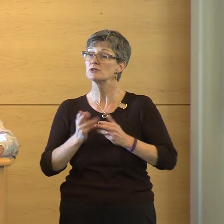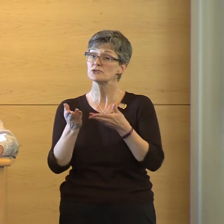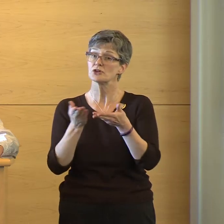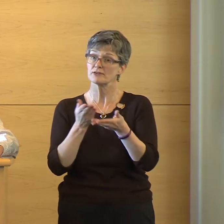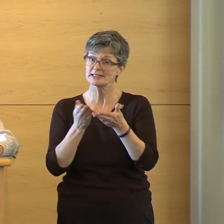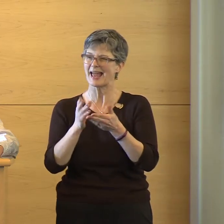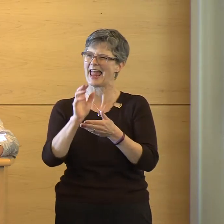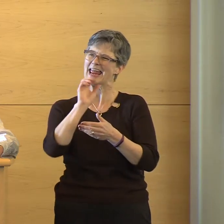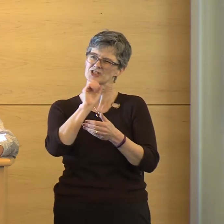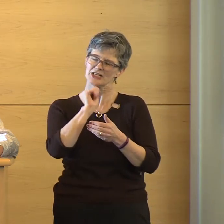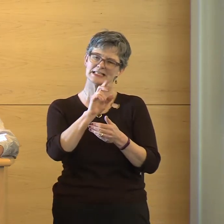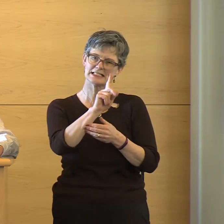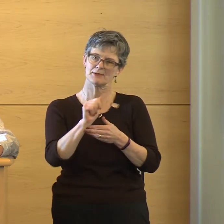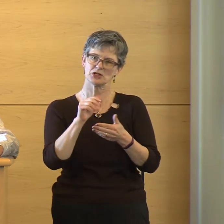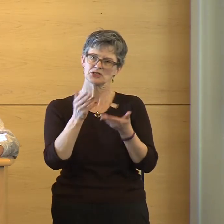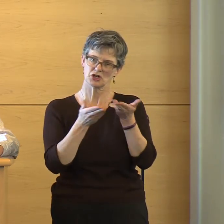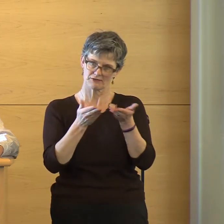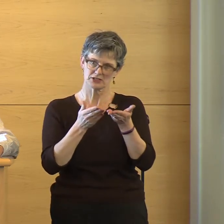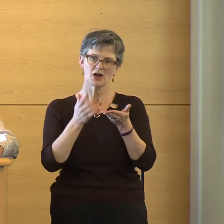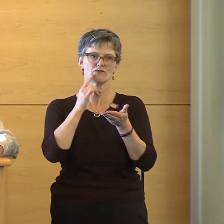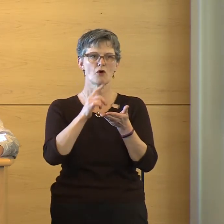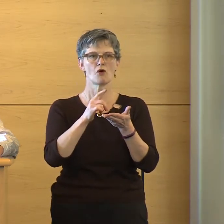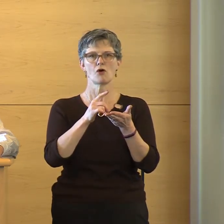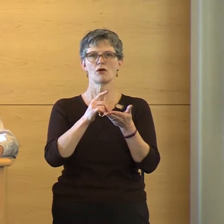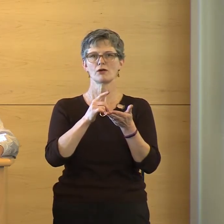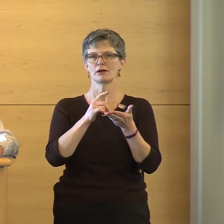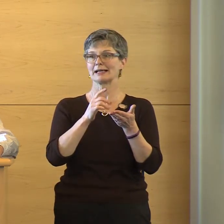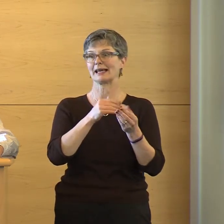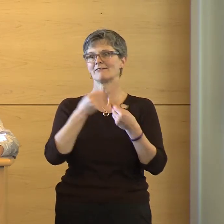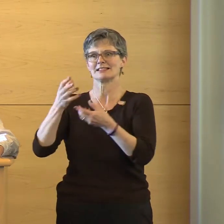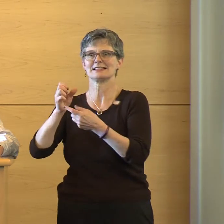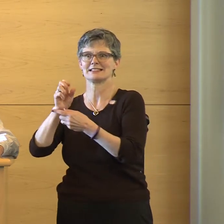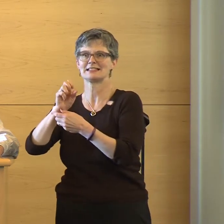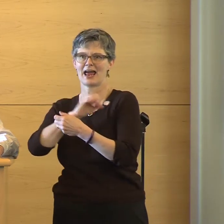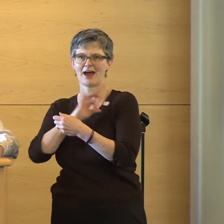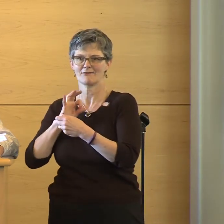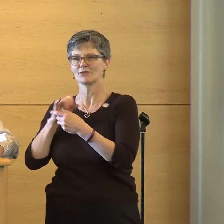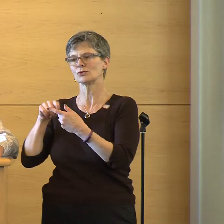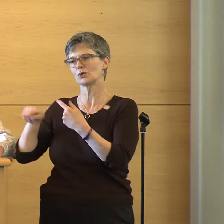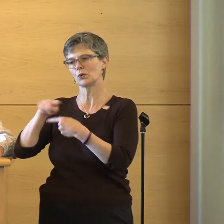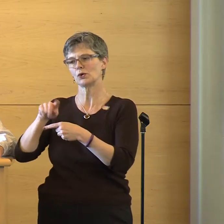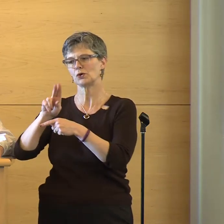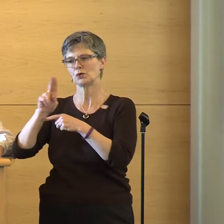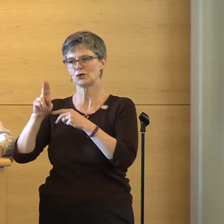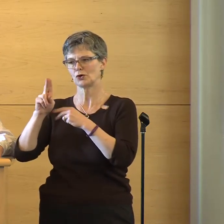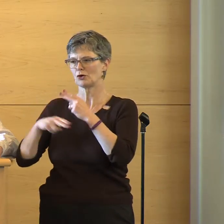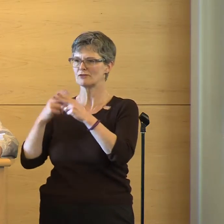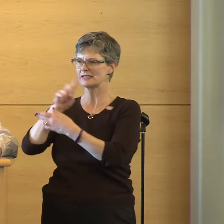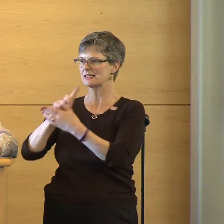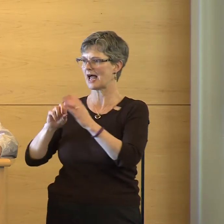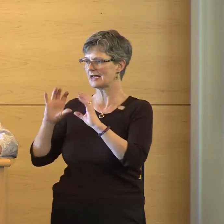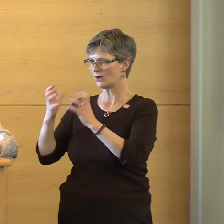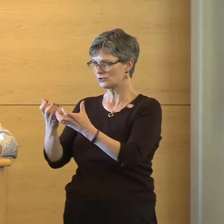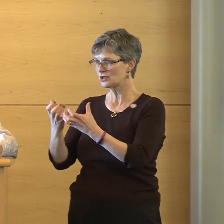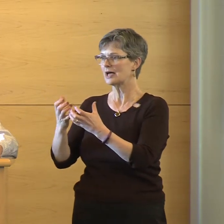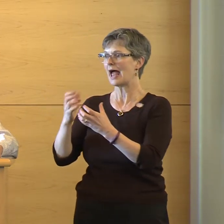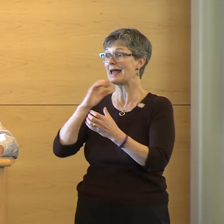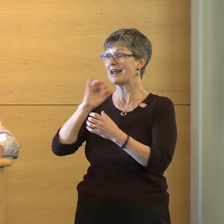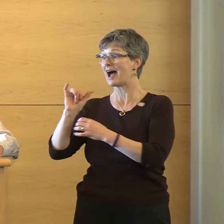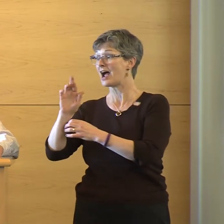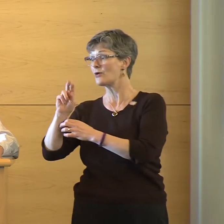Monica Martinez-Simmons, the Legislative Department and Finance and Administration Services for this venue, the